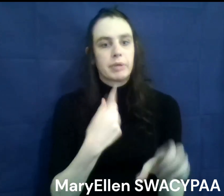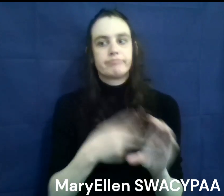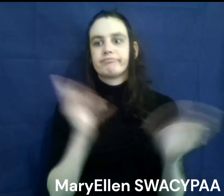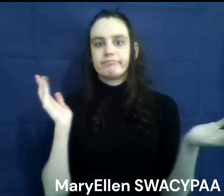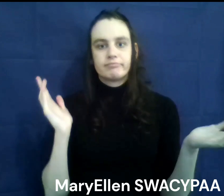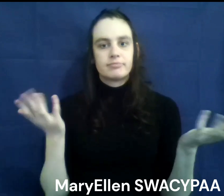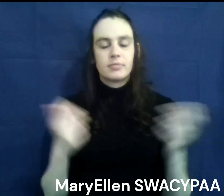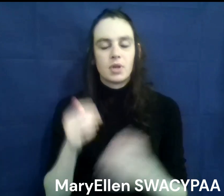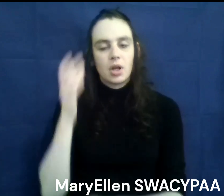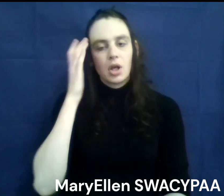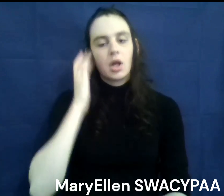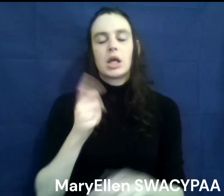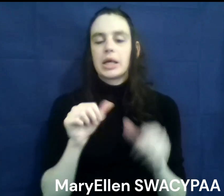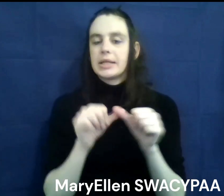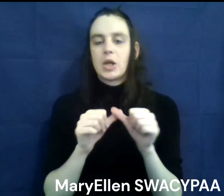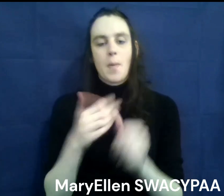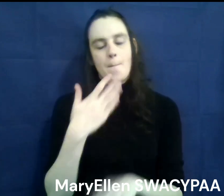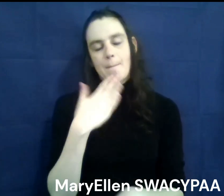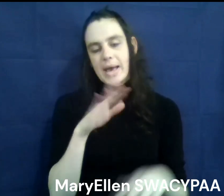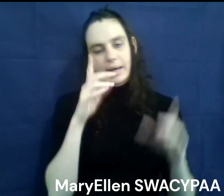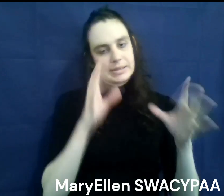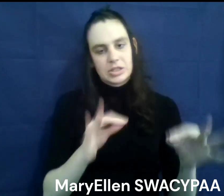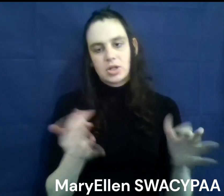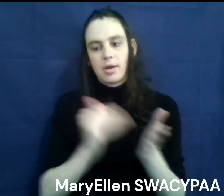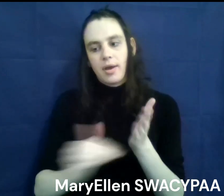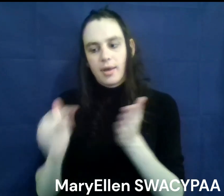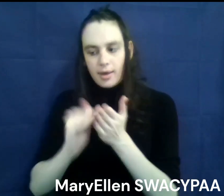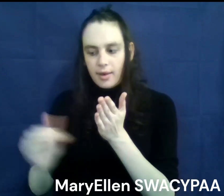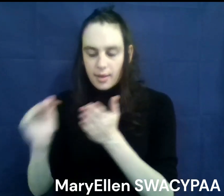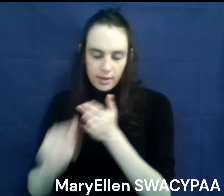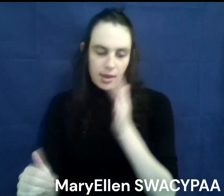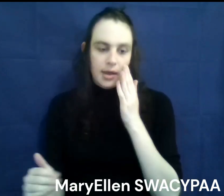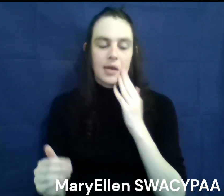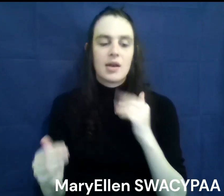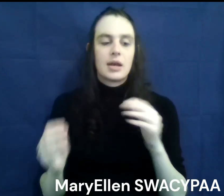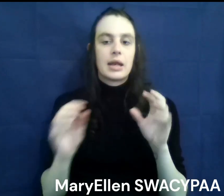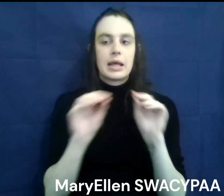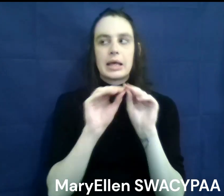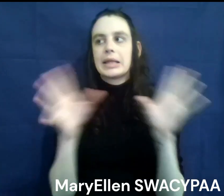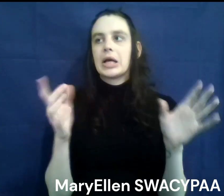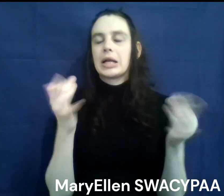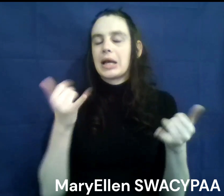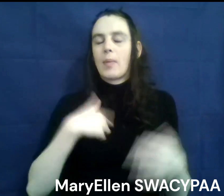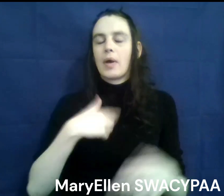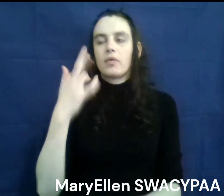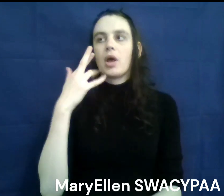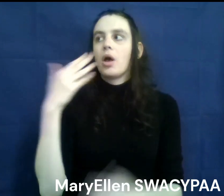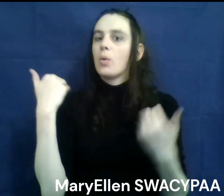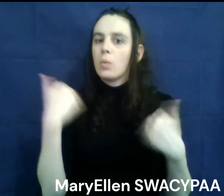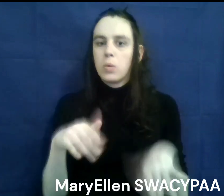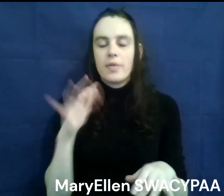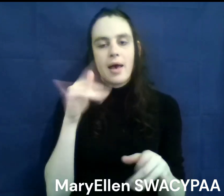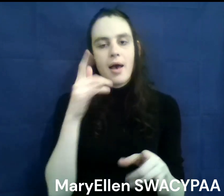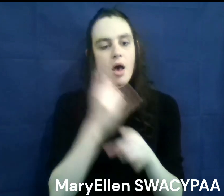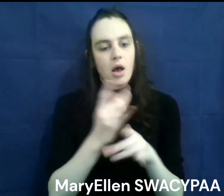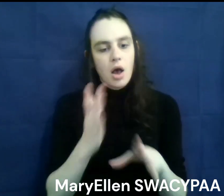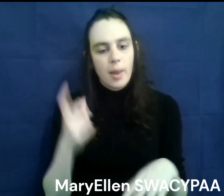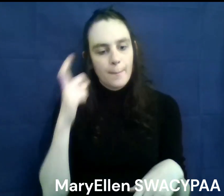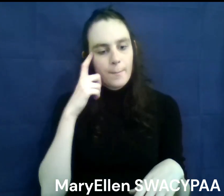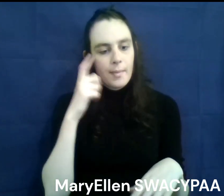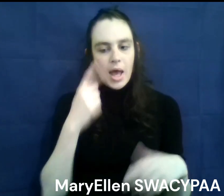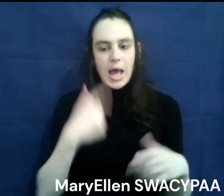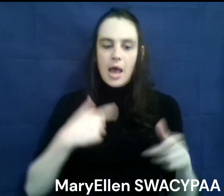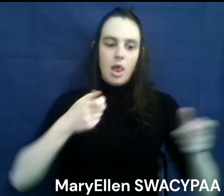I want to say it looks so much clearer now that it was alcoholic mind the whole way, thinking I could just run everything.